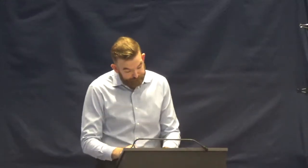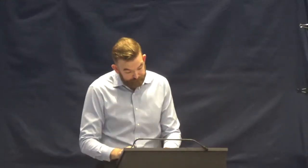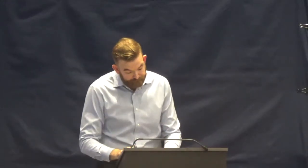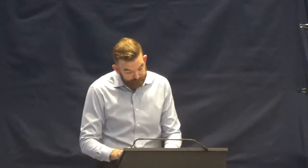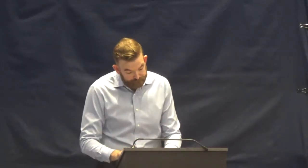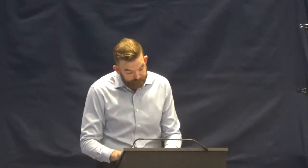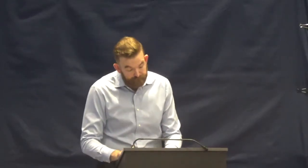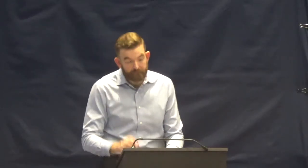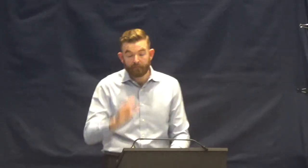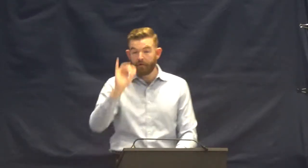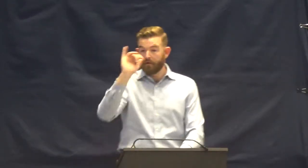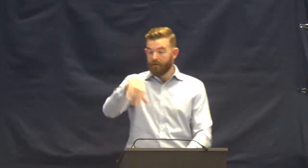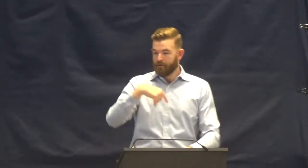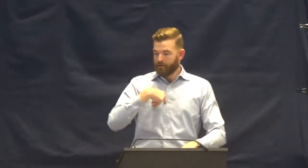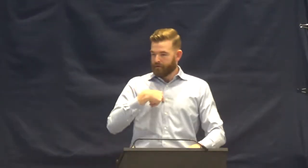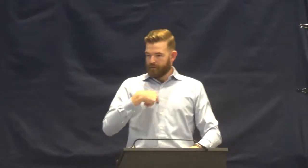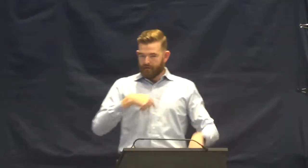and oppressed.